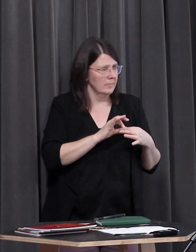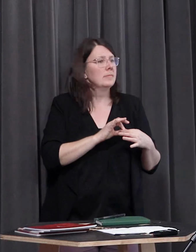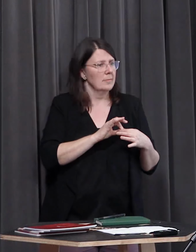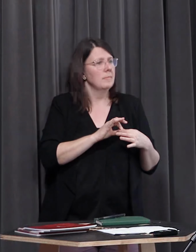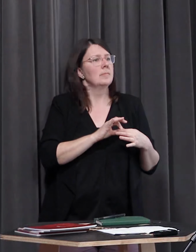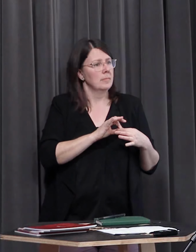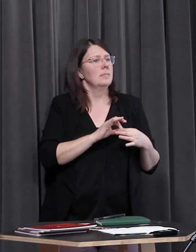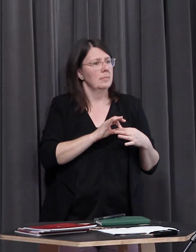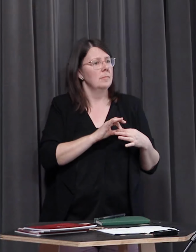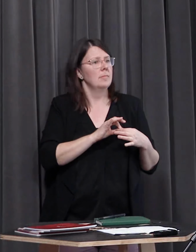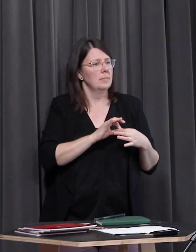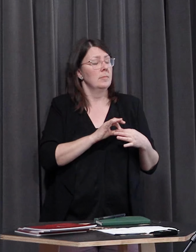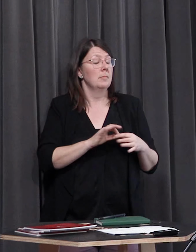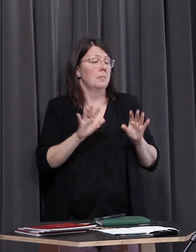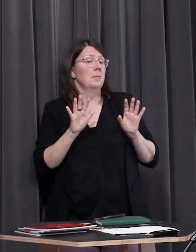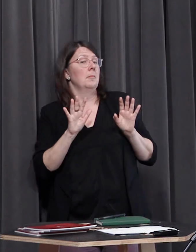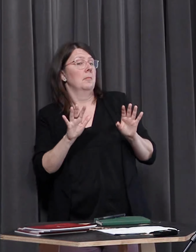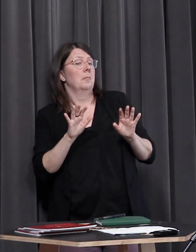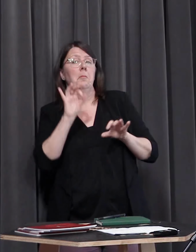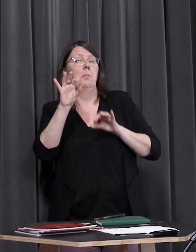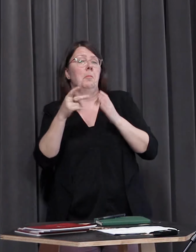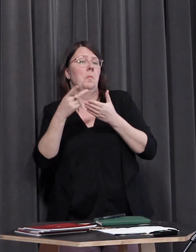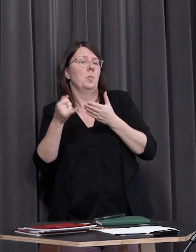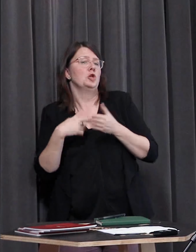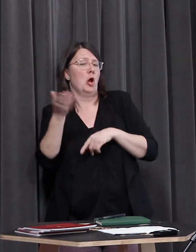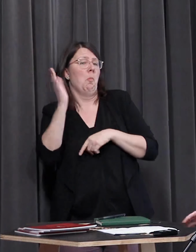But before we do, we have a couple of disclaimers.